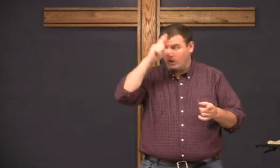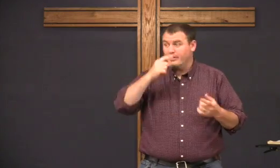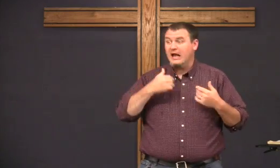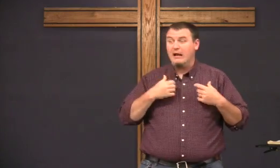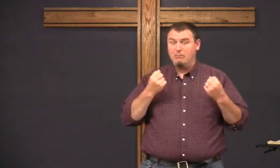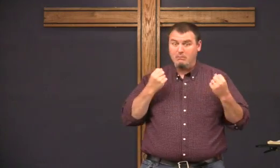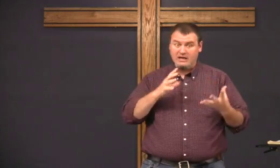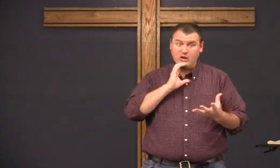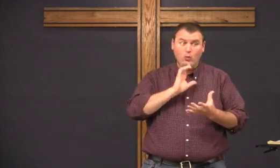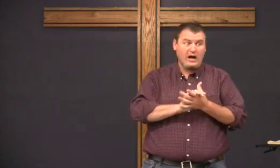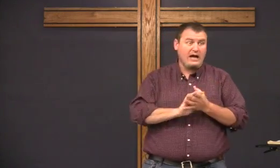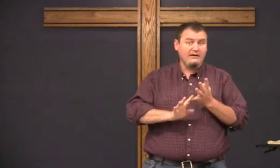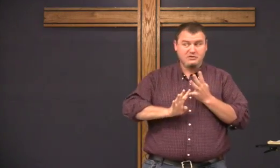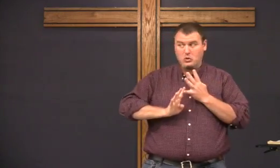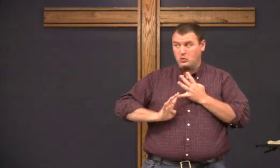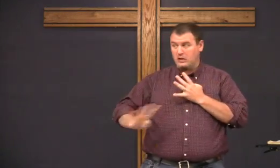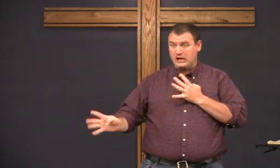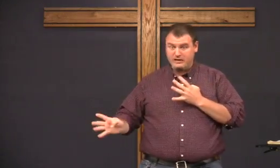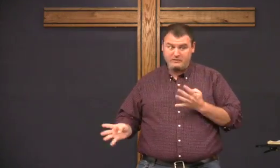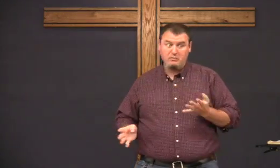Solomon had many wives, a whole line of them.